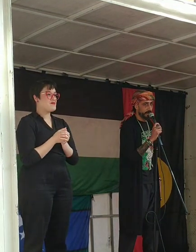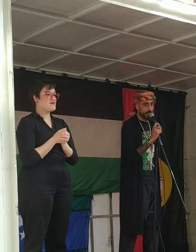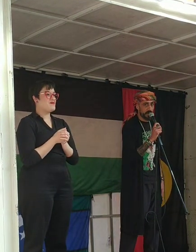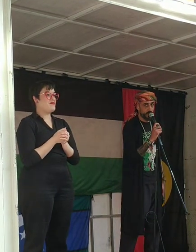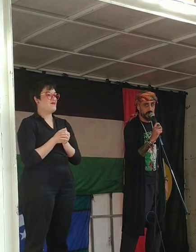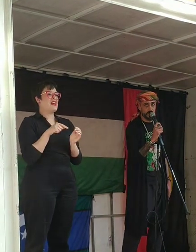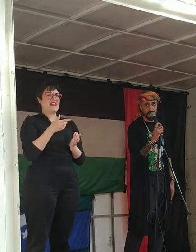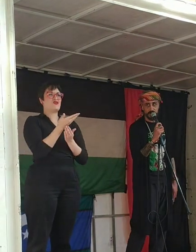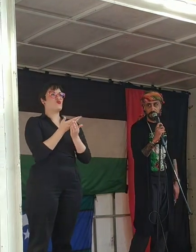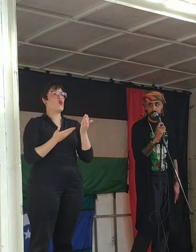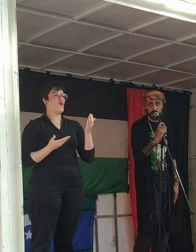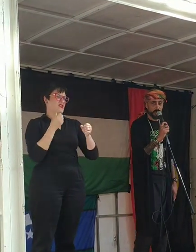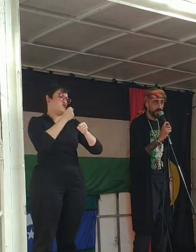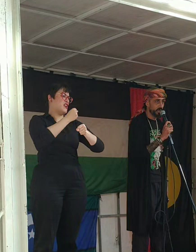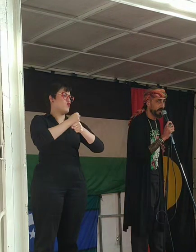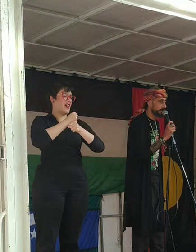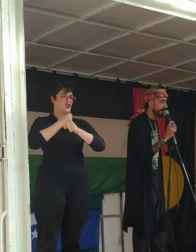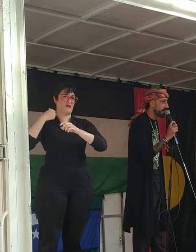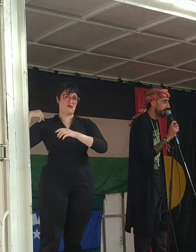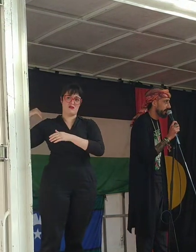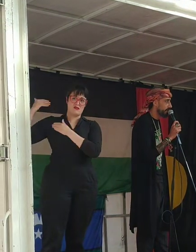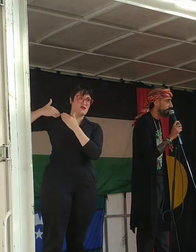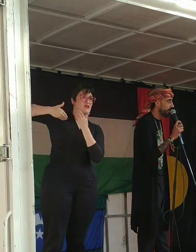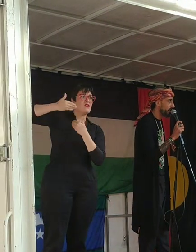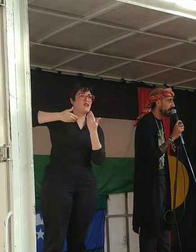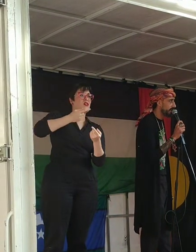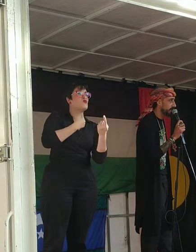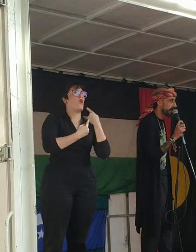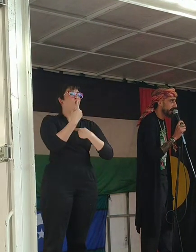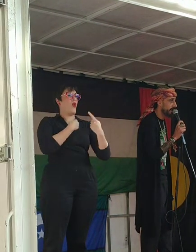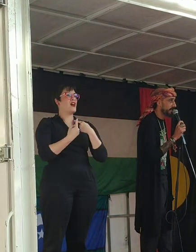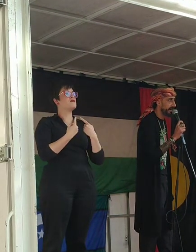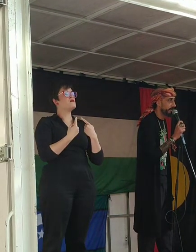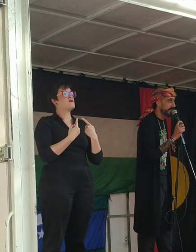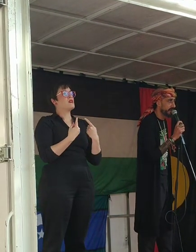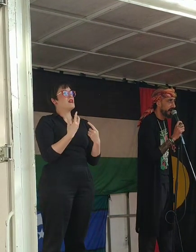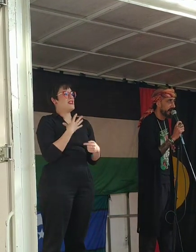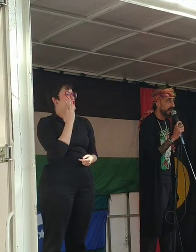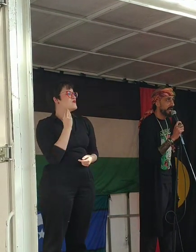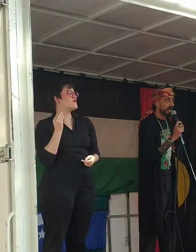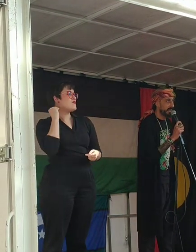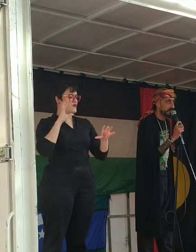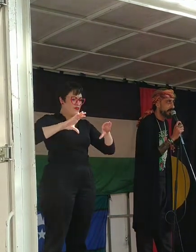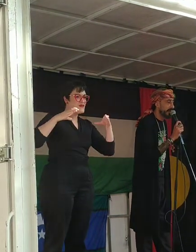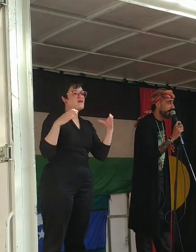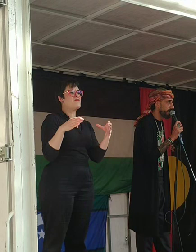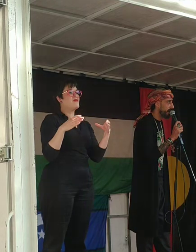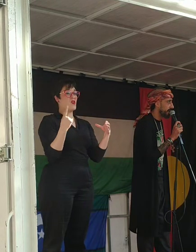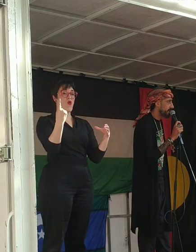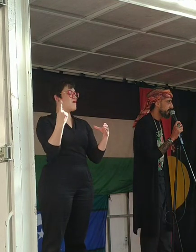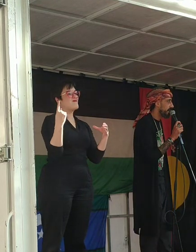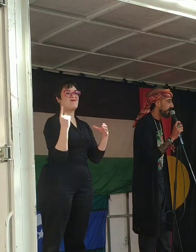This is going to be passed to us generation by generation as Palestinians, to be united together side by side against